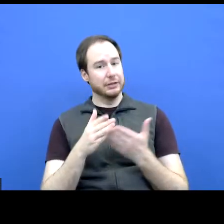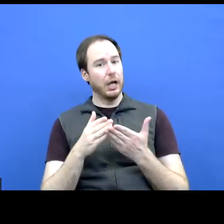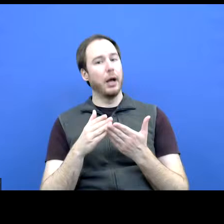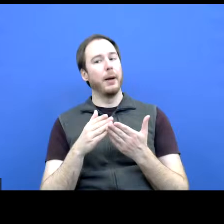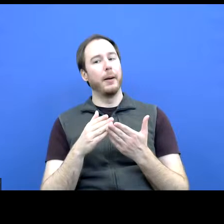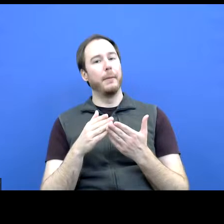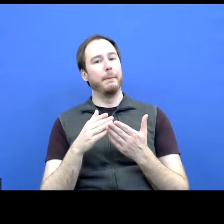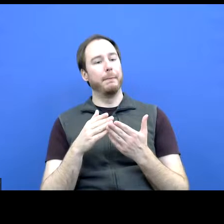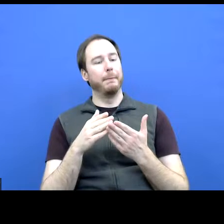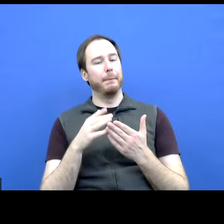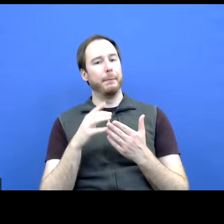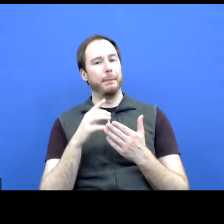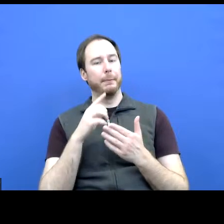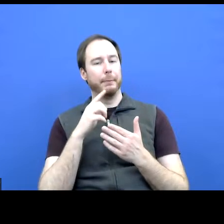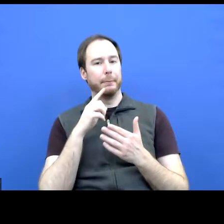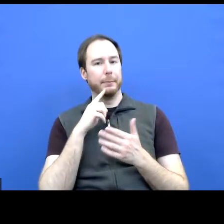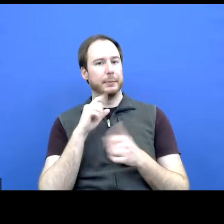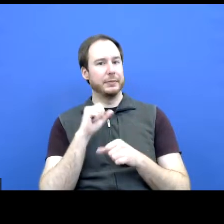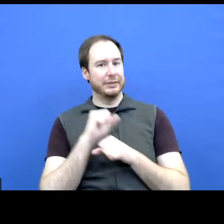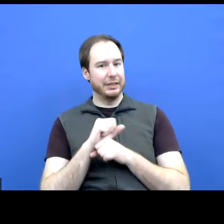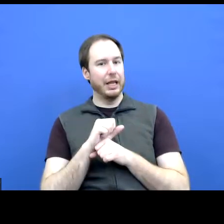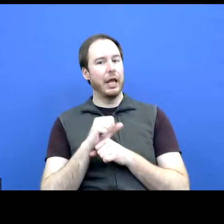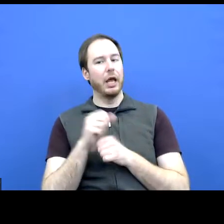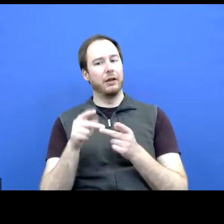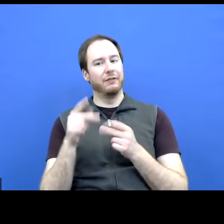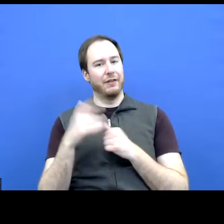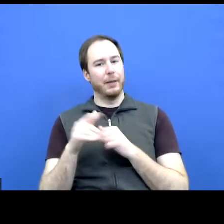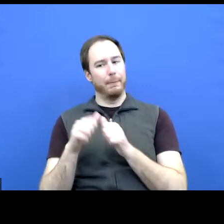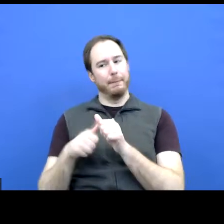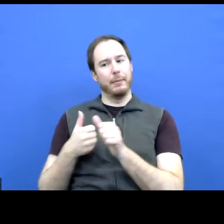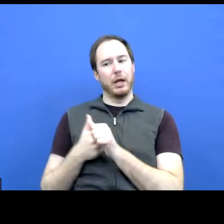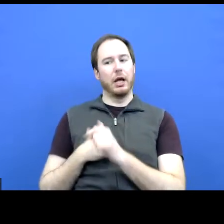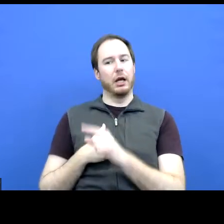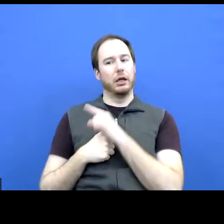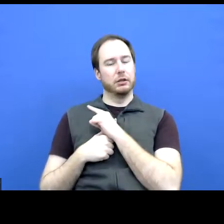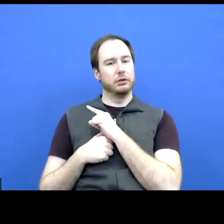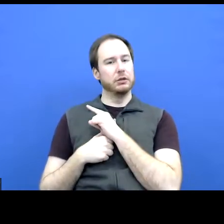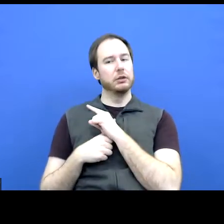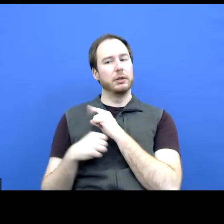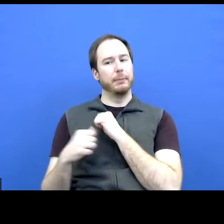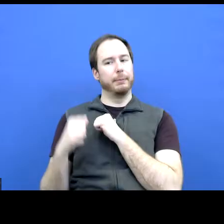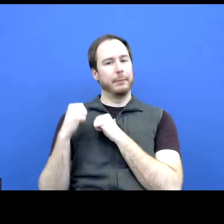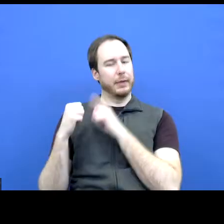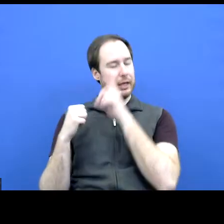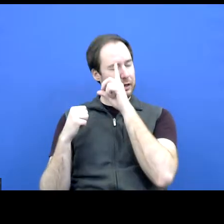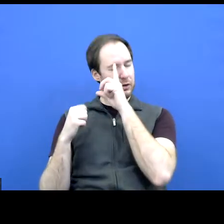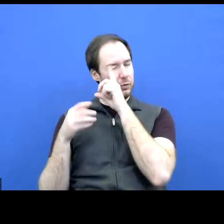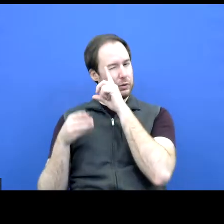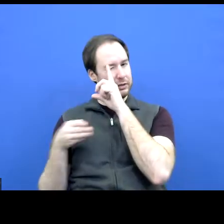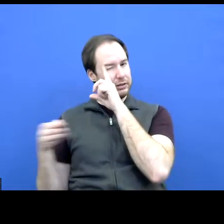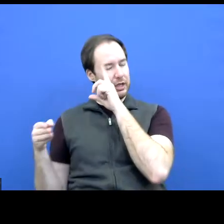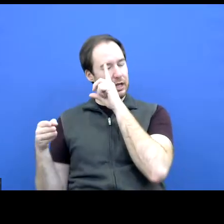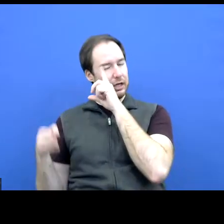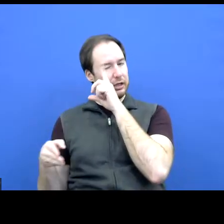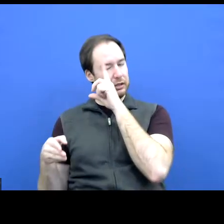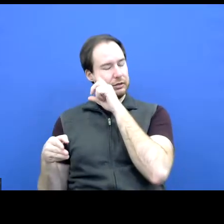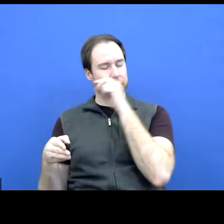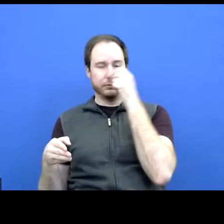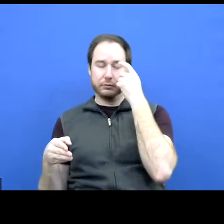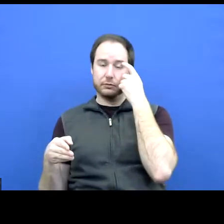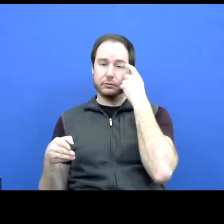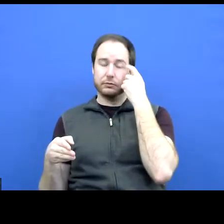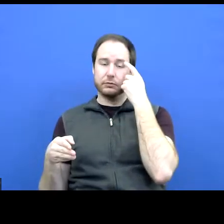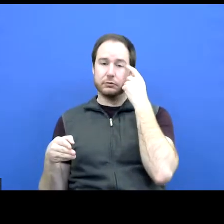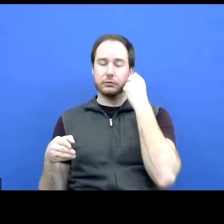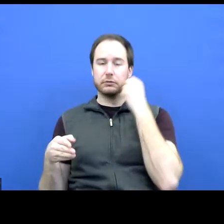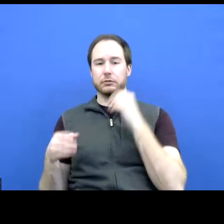dedicated spaces for your fleet right behind you, kind of in the back or to the side of the building. And then